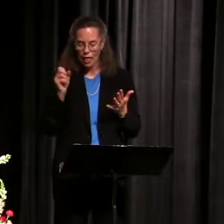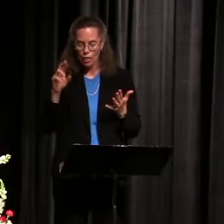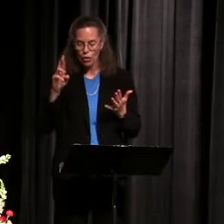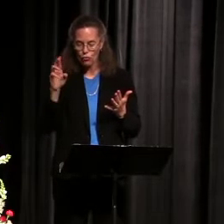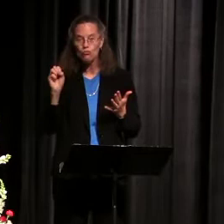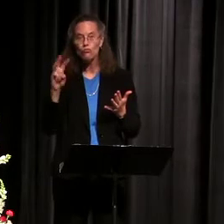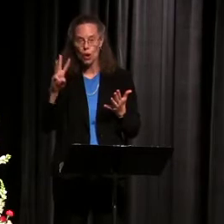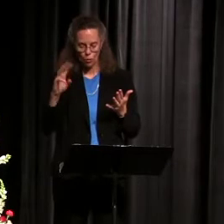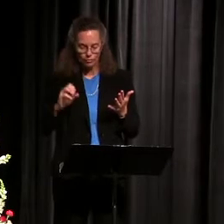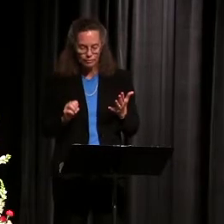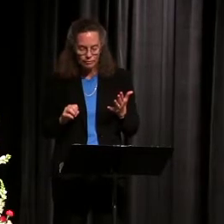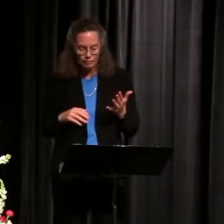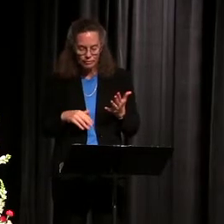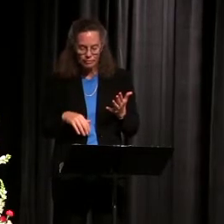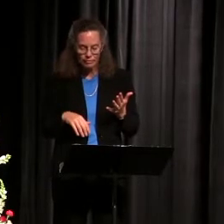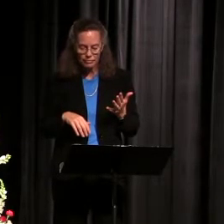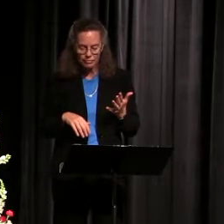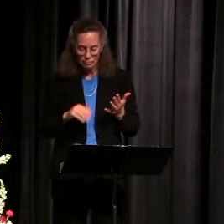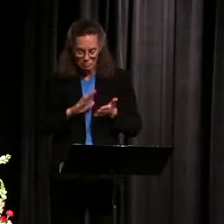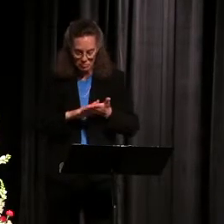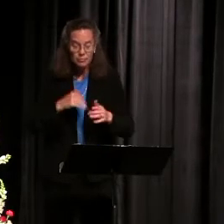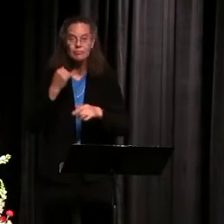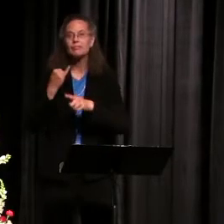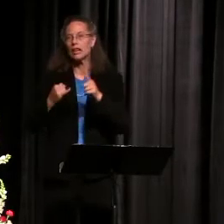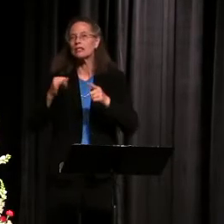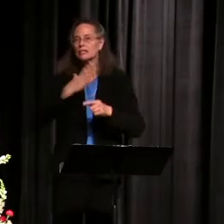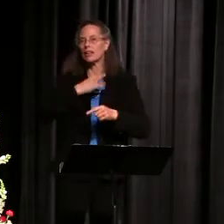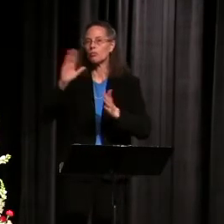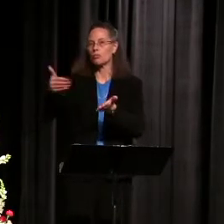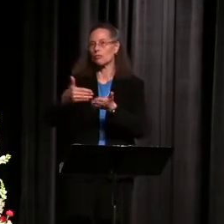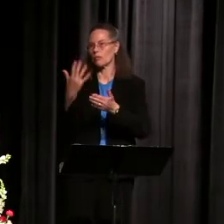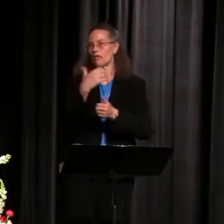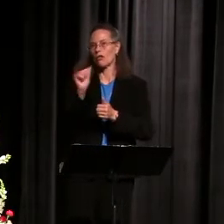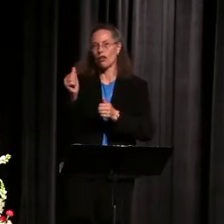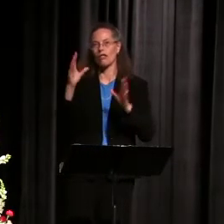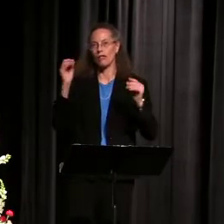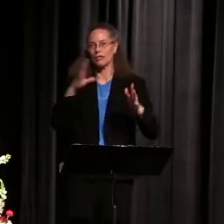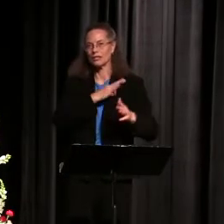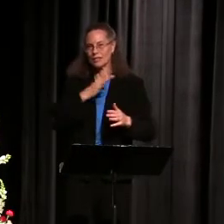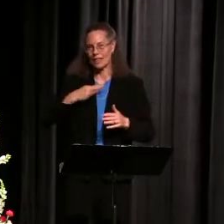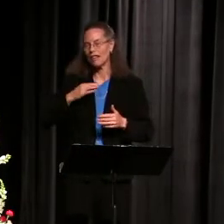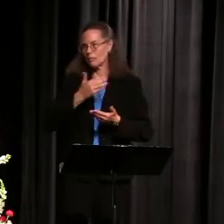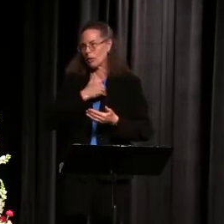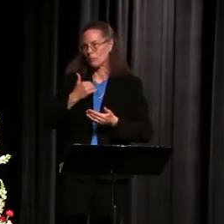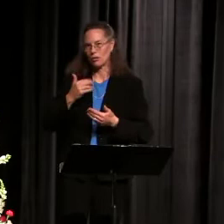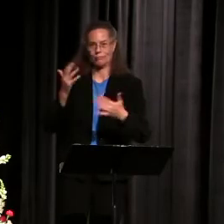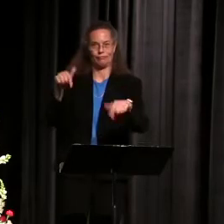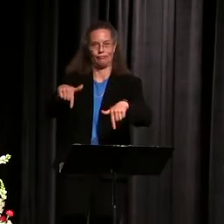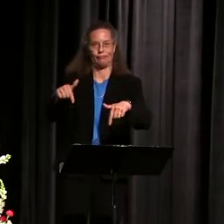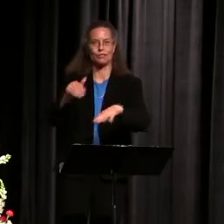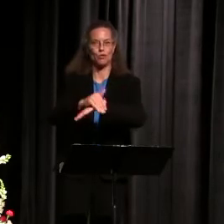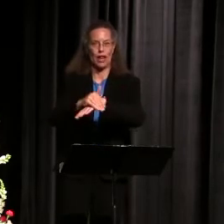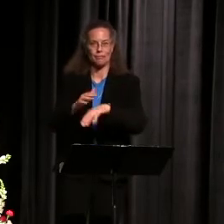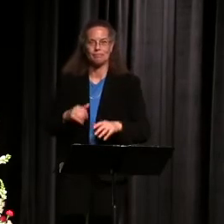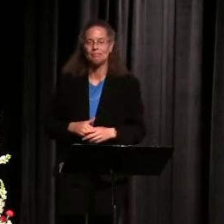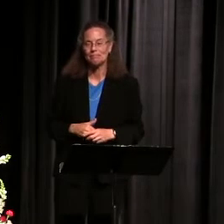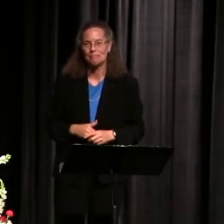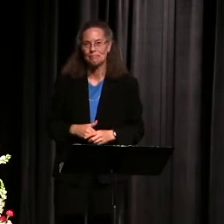and Mrs. Heather Manila. And lastly, we'd like to welcome any other faculty and staff member that's participating in the evening.